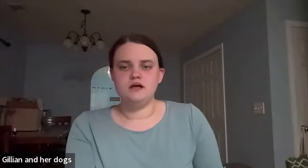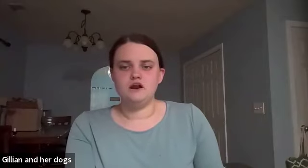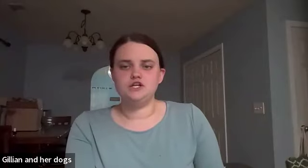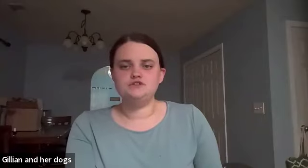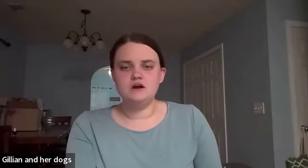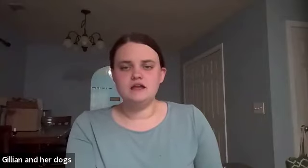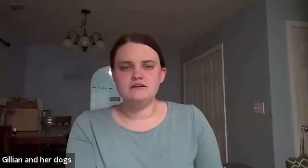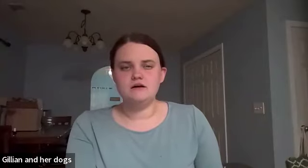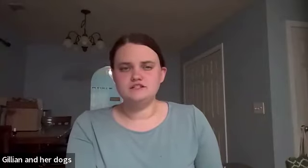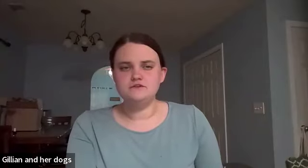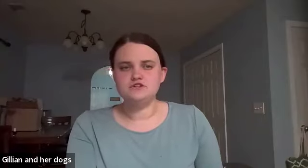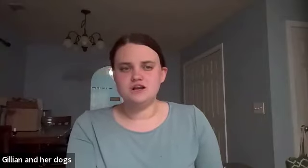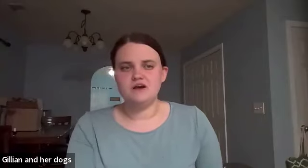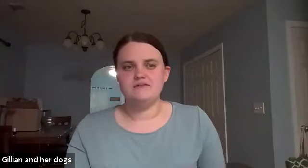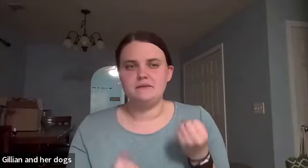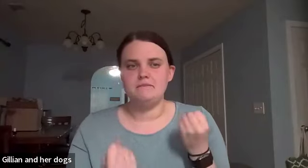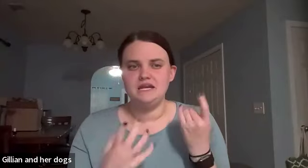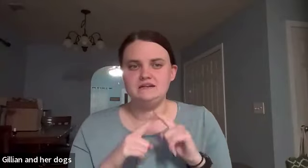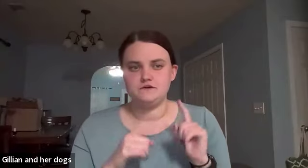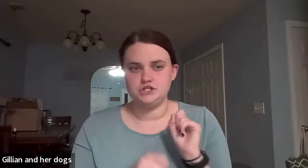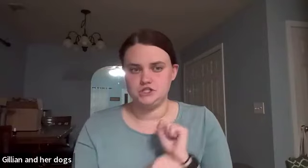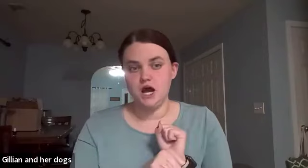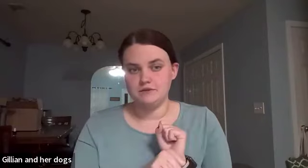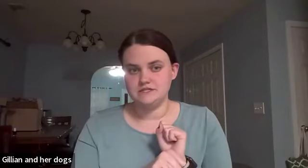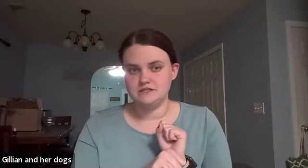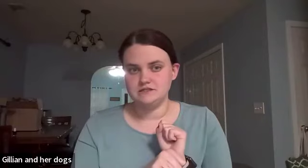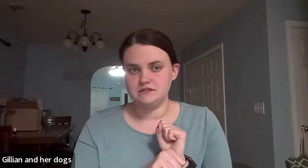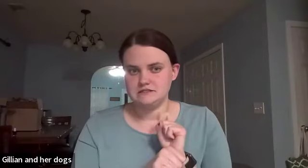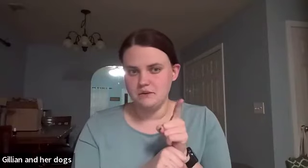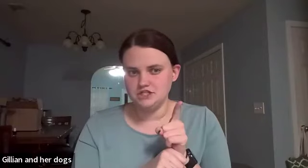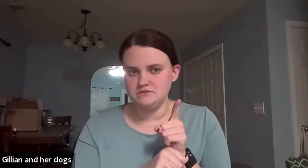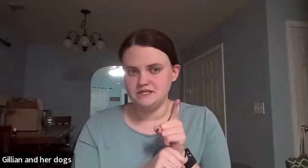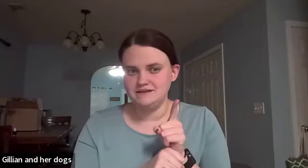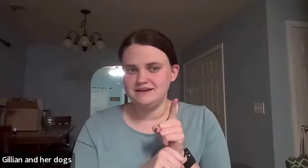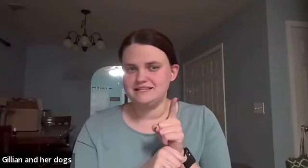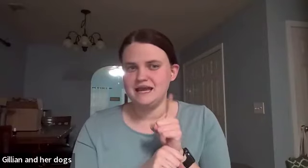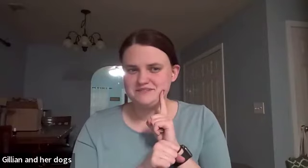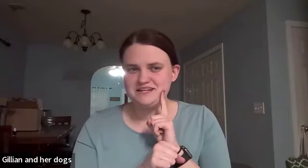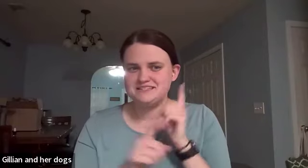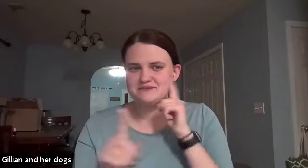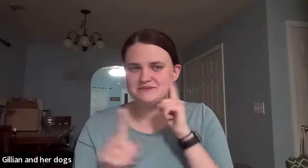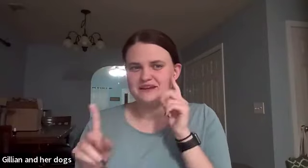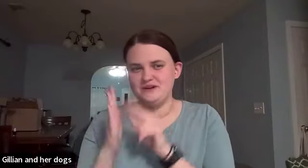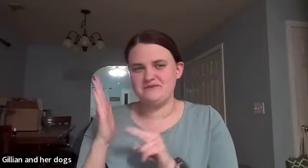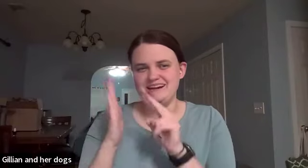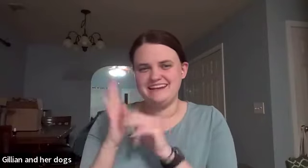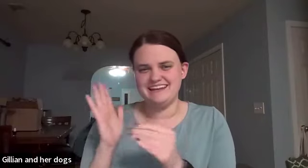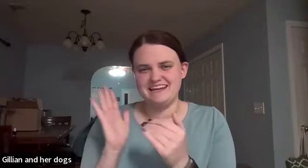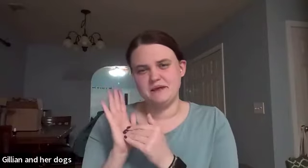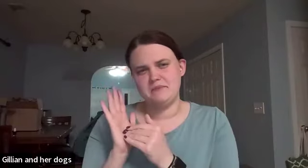But are you like also if you're talking about having like many different jobs, is that what you mean? Because I am sitting, because I'm rereading it again and I'm like,